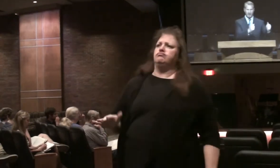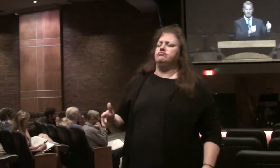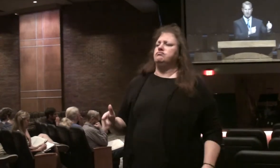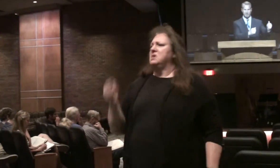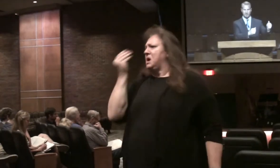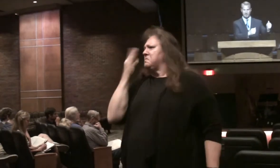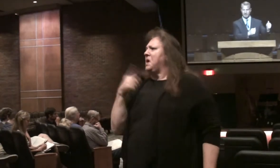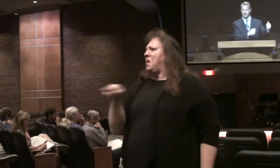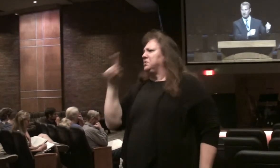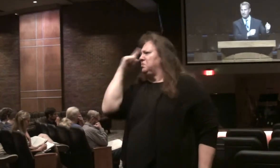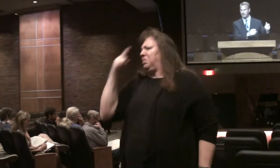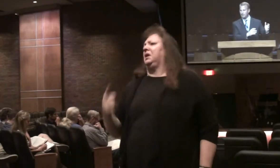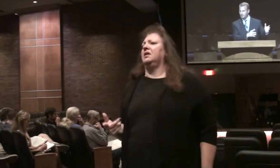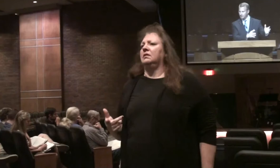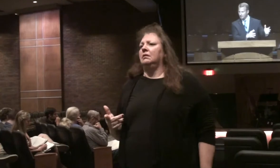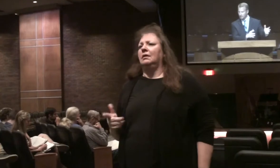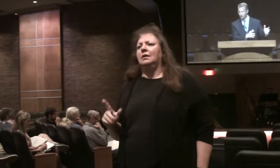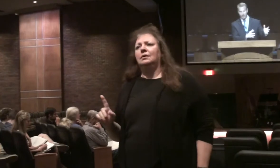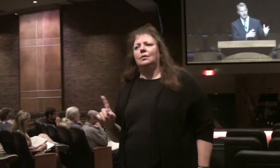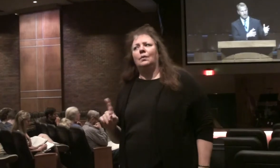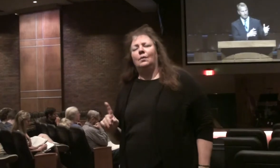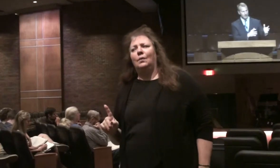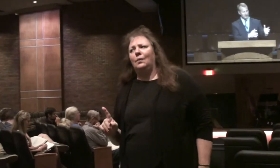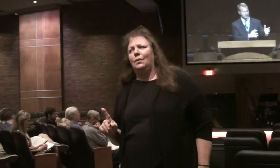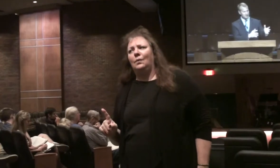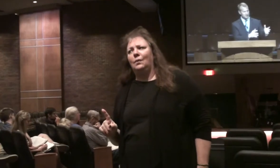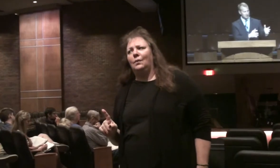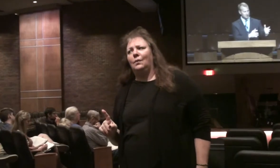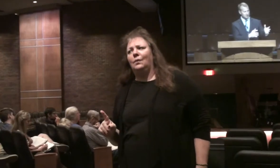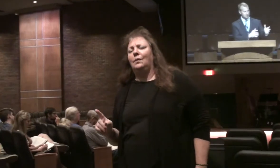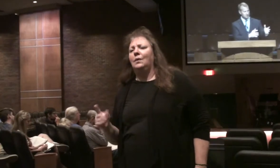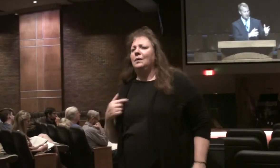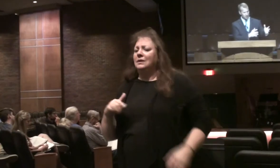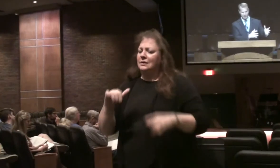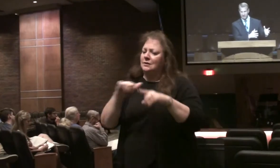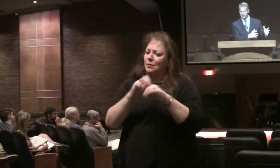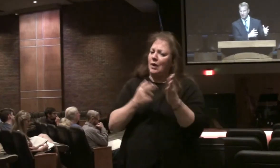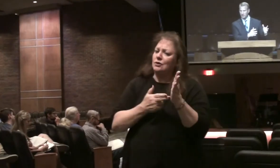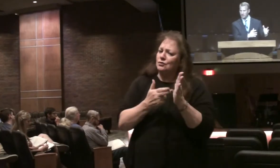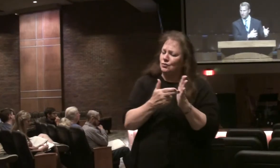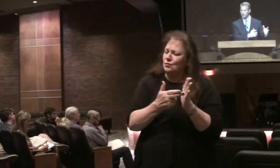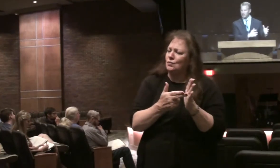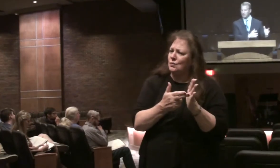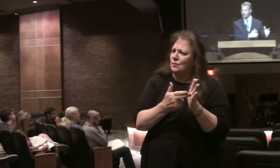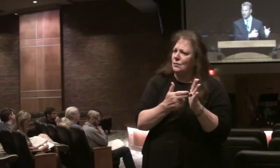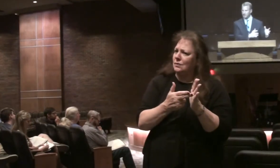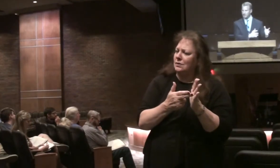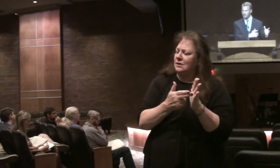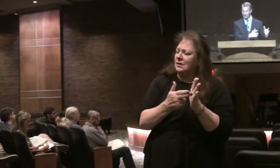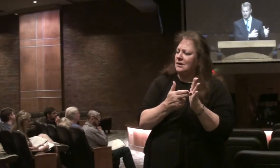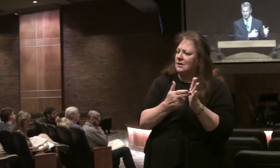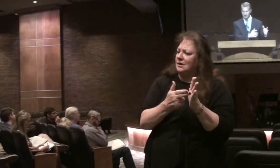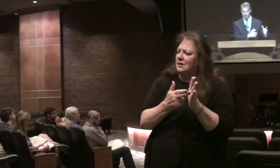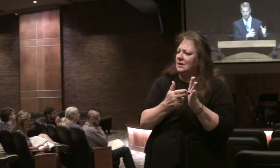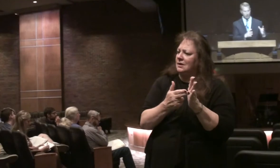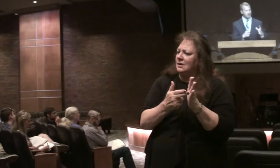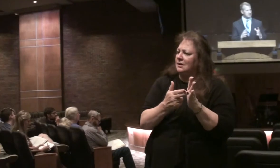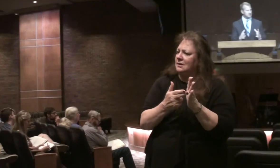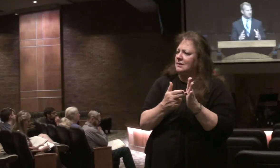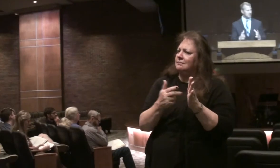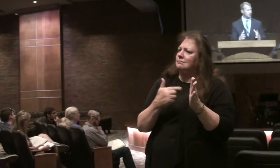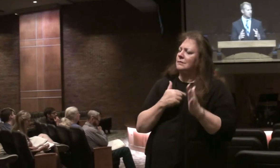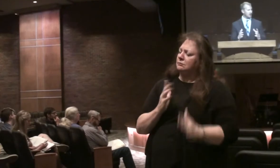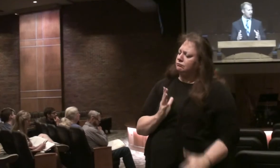Who cares what you think? Well, we need to practice the truth in one sense, regardless of what people think. But